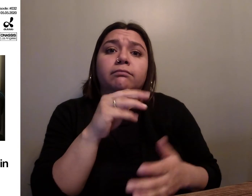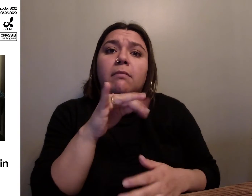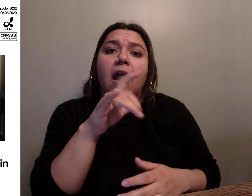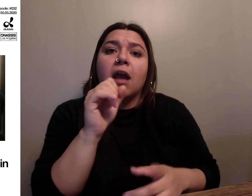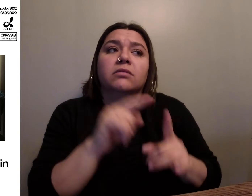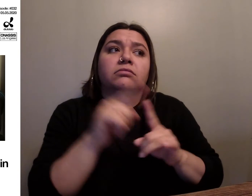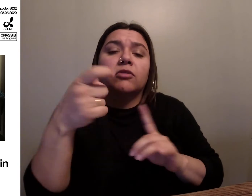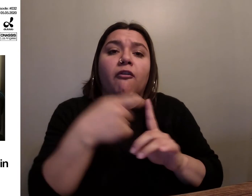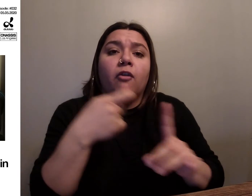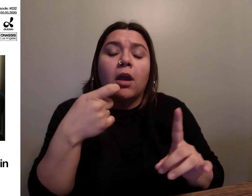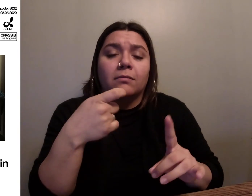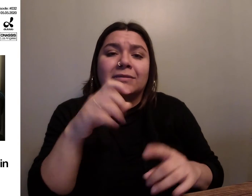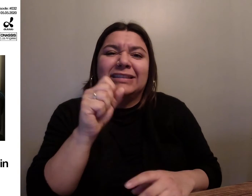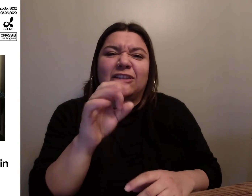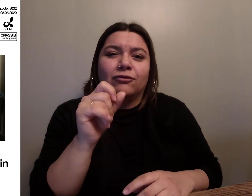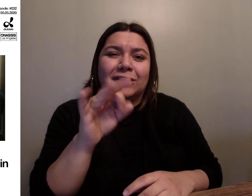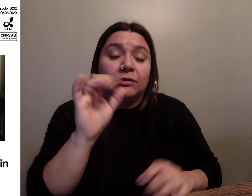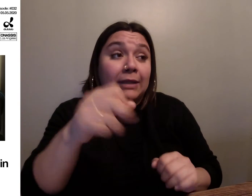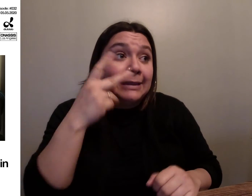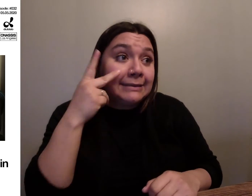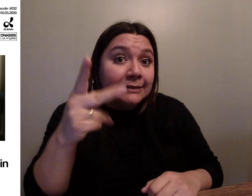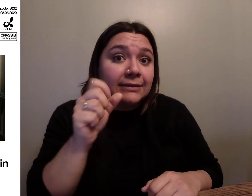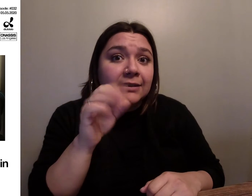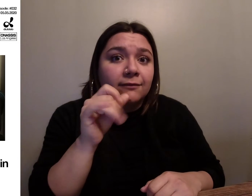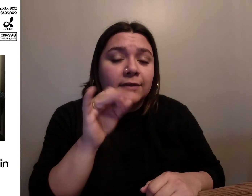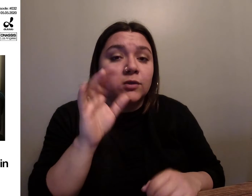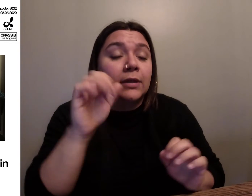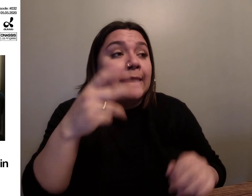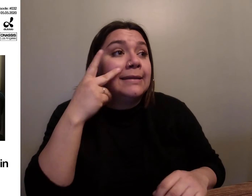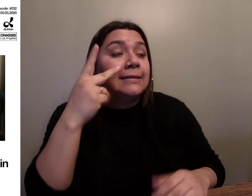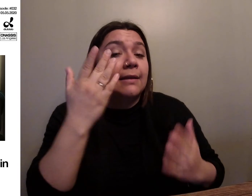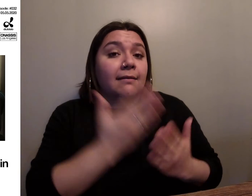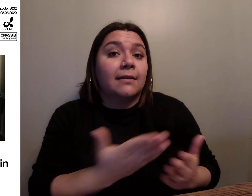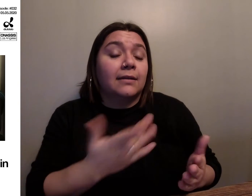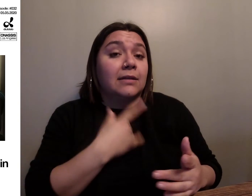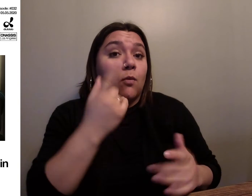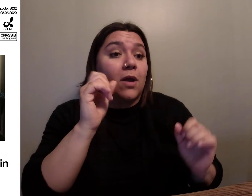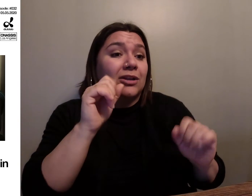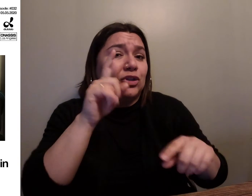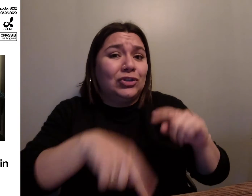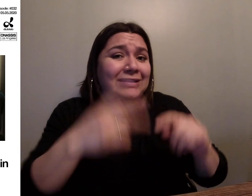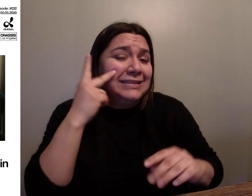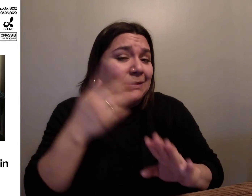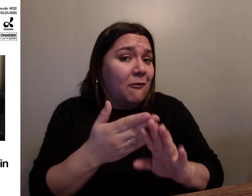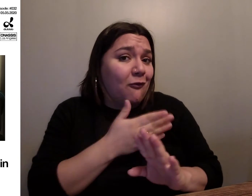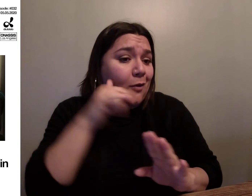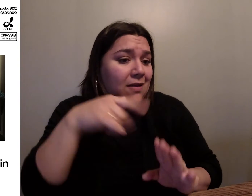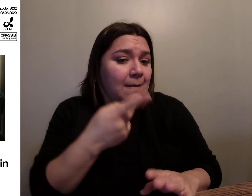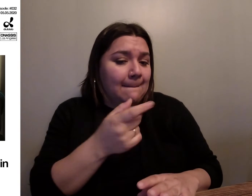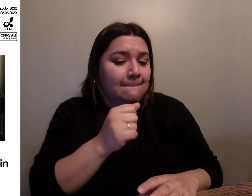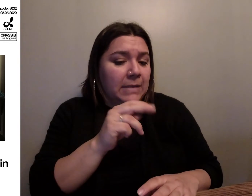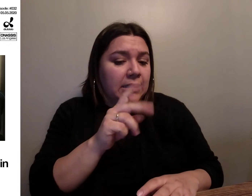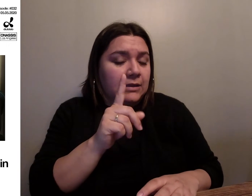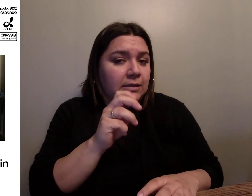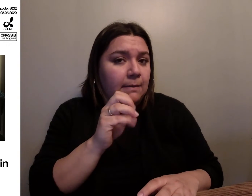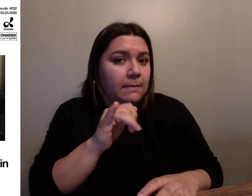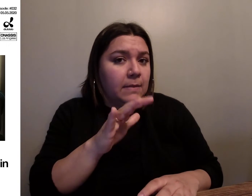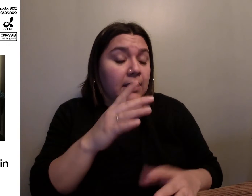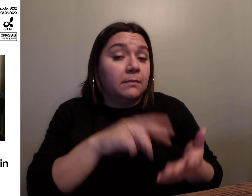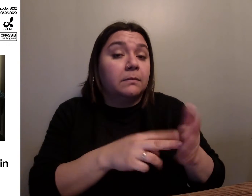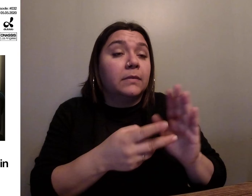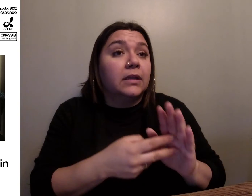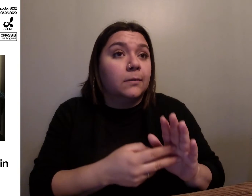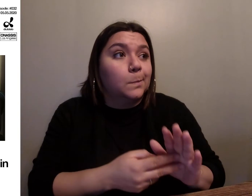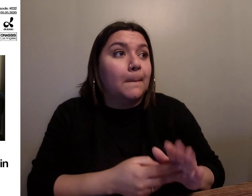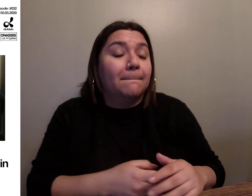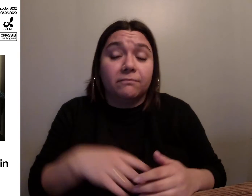pandemic. So there is this recurring idea that perhaps we can be a little bit more mindful